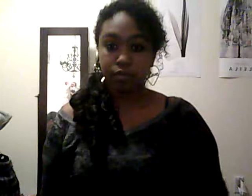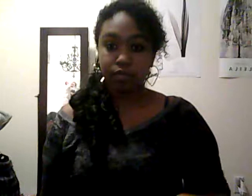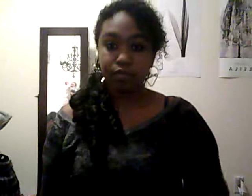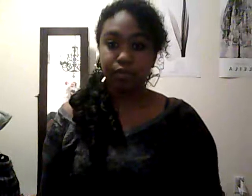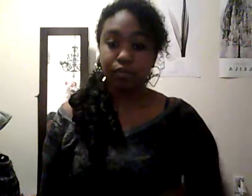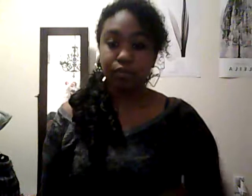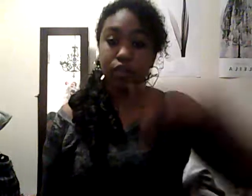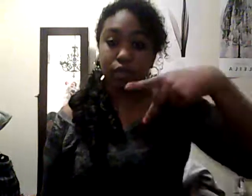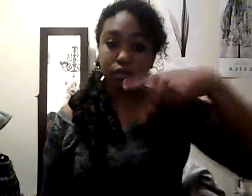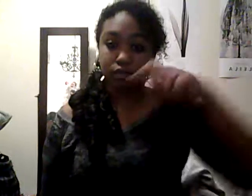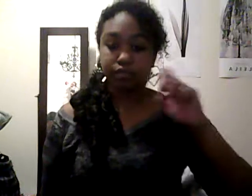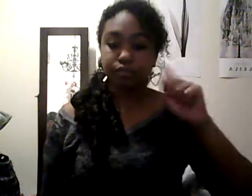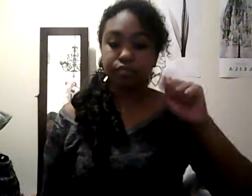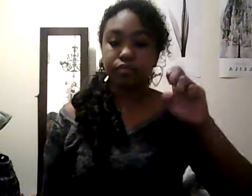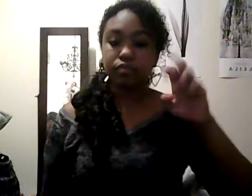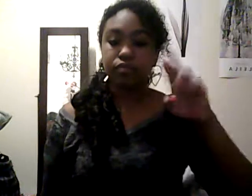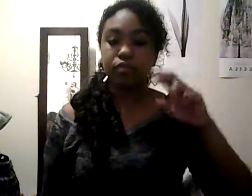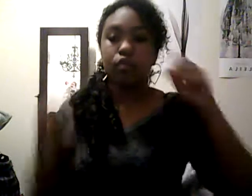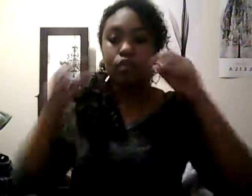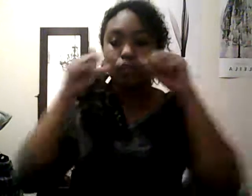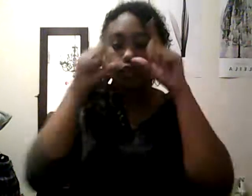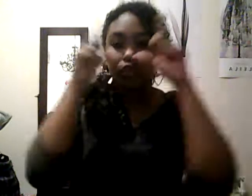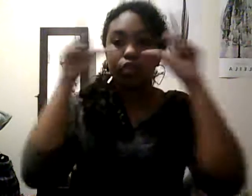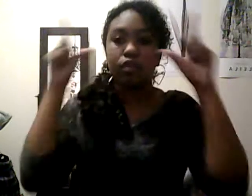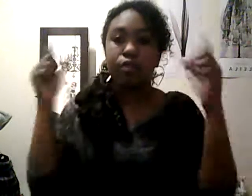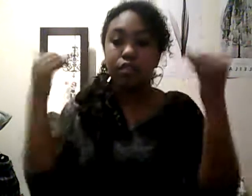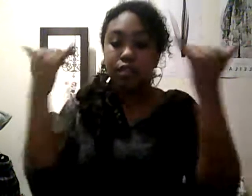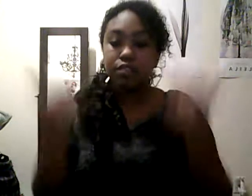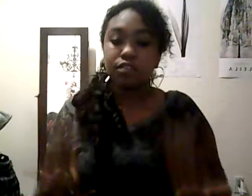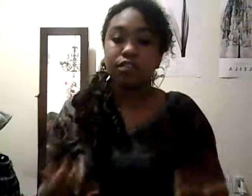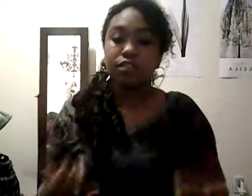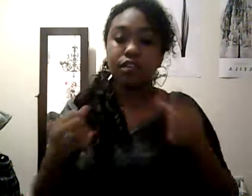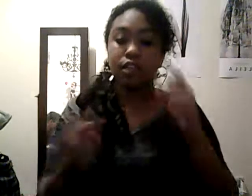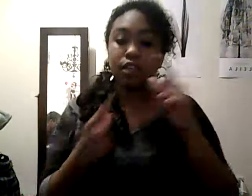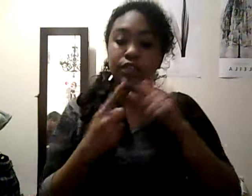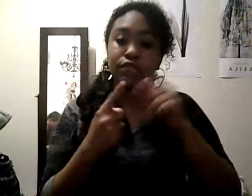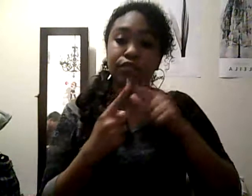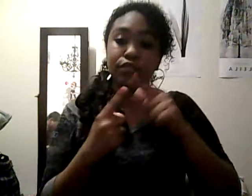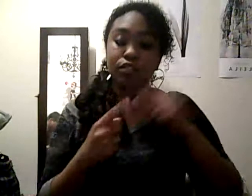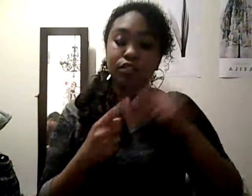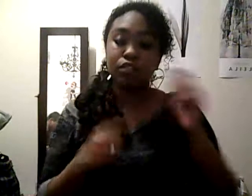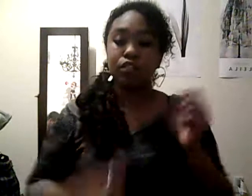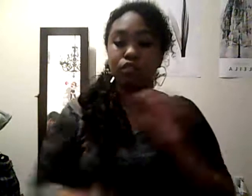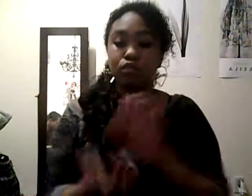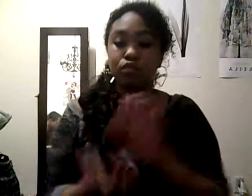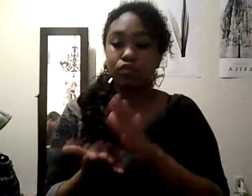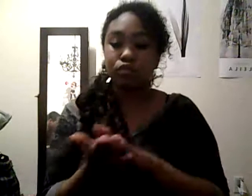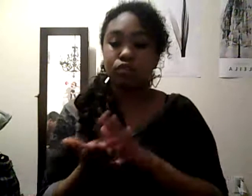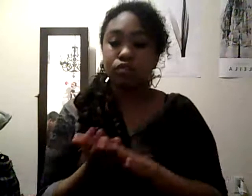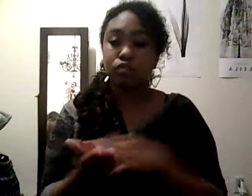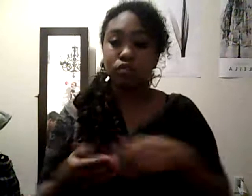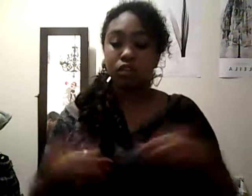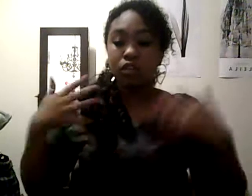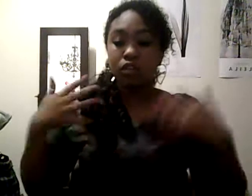Would anyone like to play Stratego? I have Stratego. Oh, Peter, I never meant for this to happen. This whole situation has totally spiraled